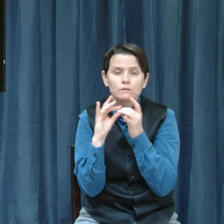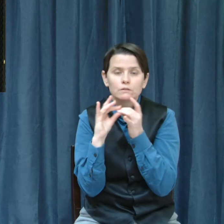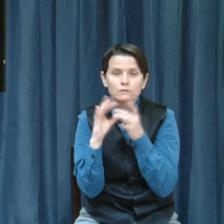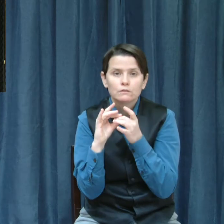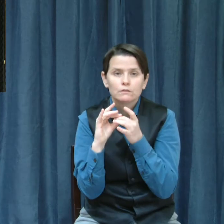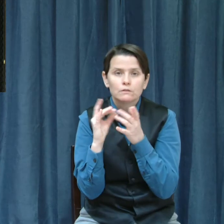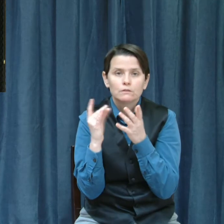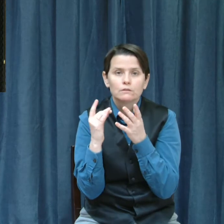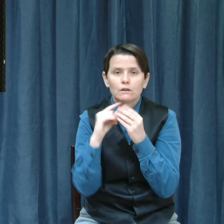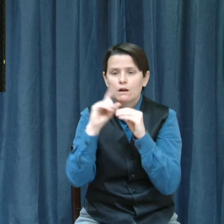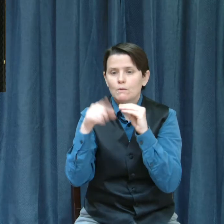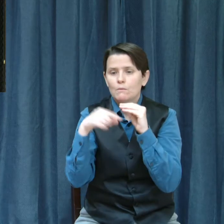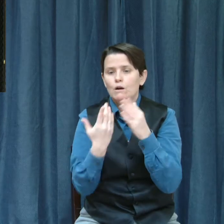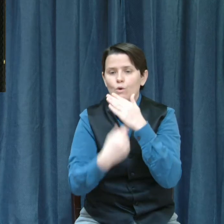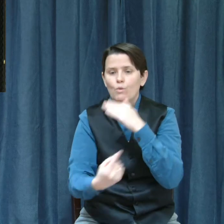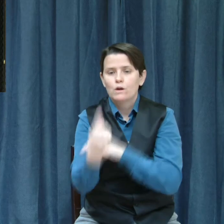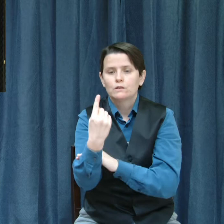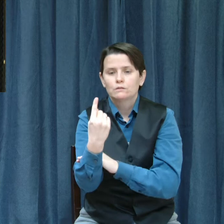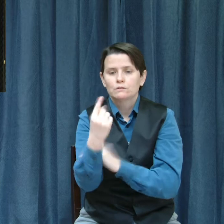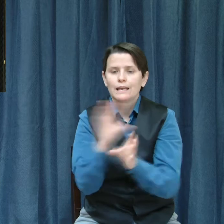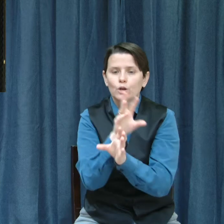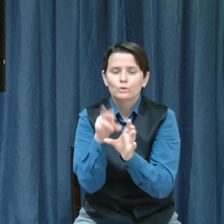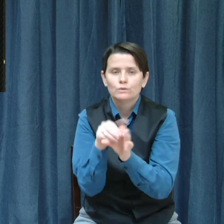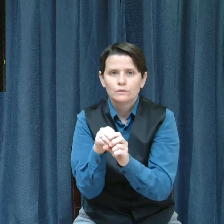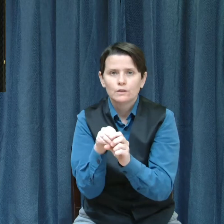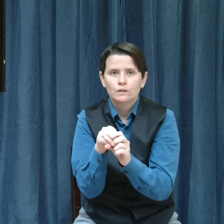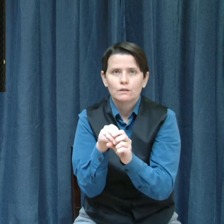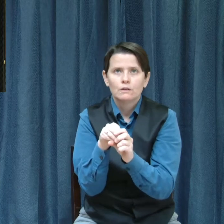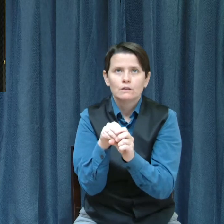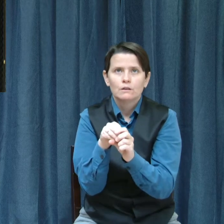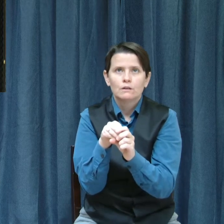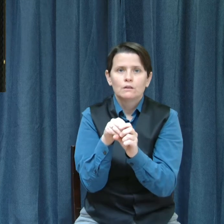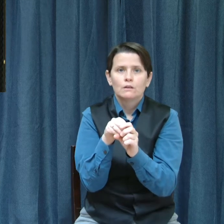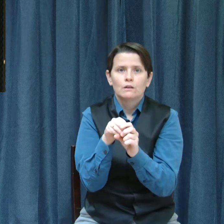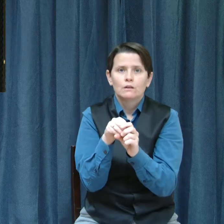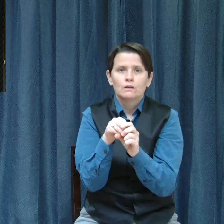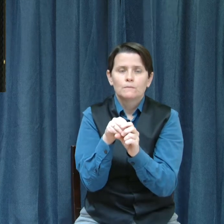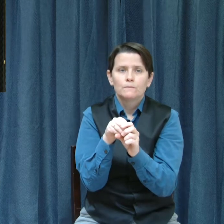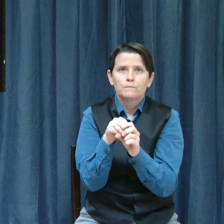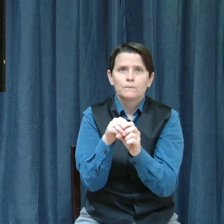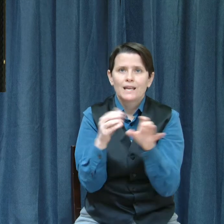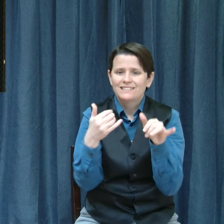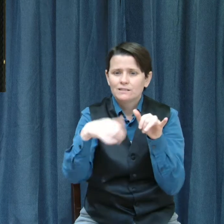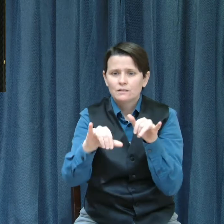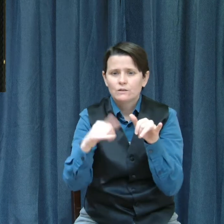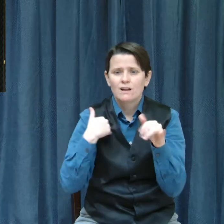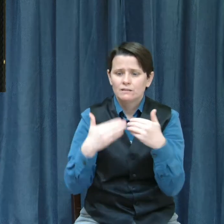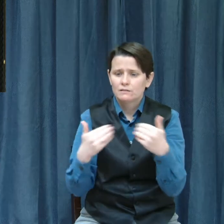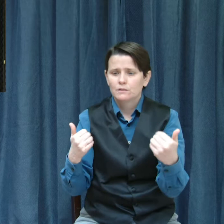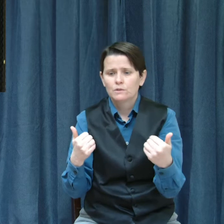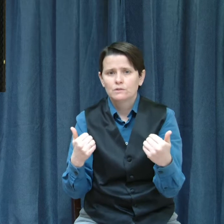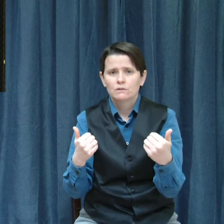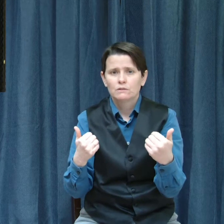about oneness and inclusivity, and we still have some work to do. Well, don't we